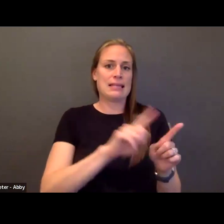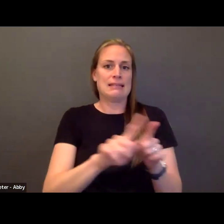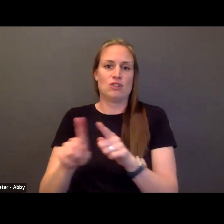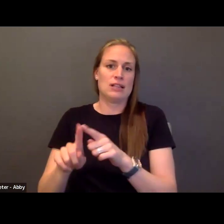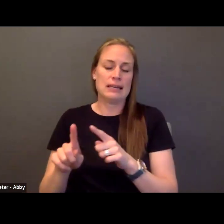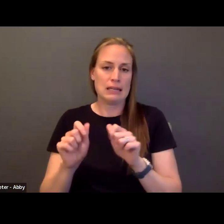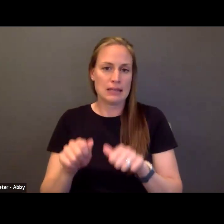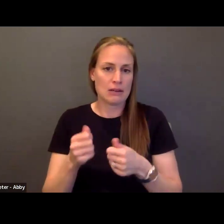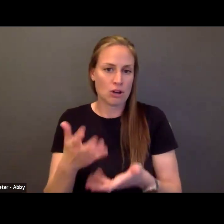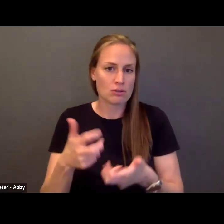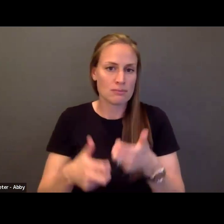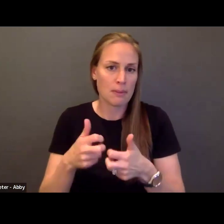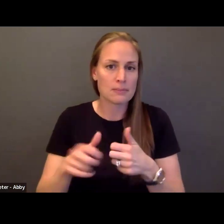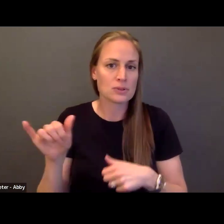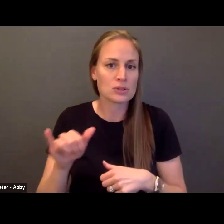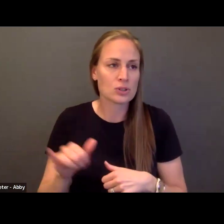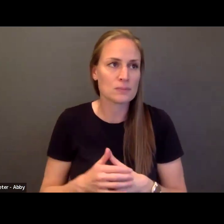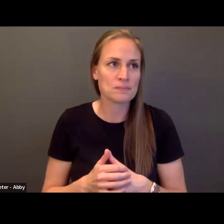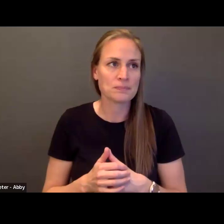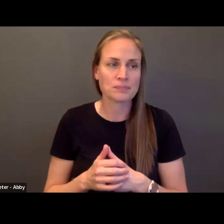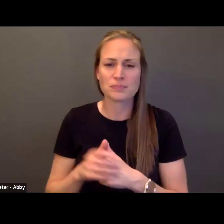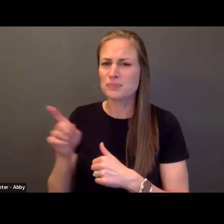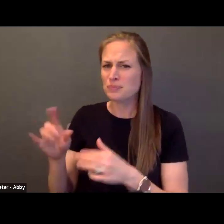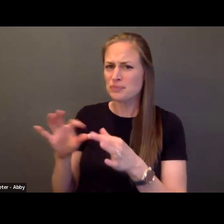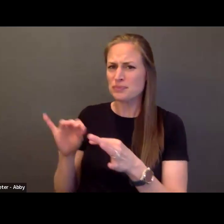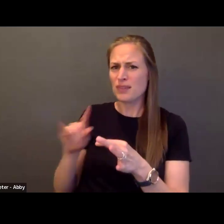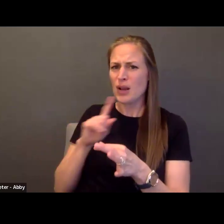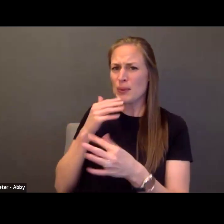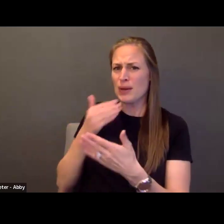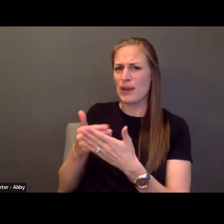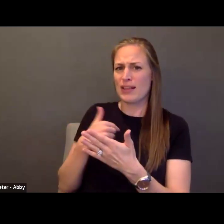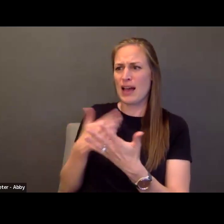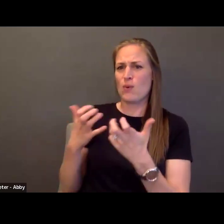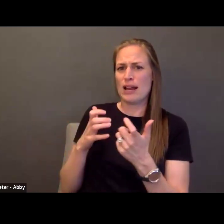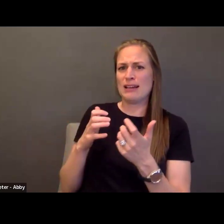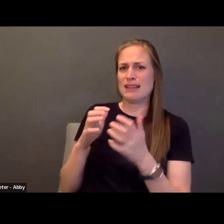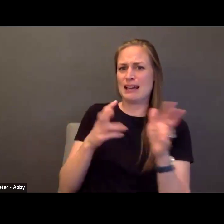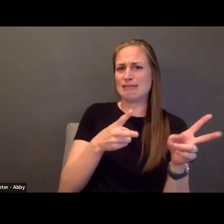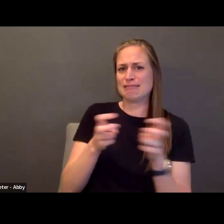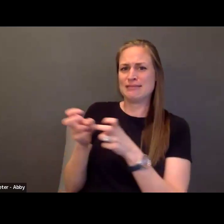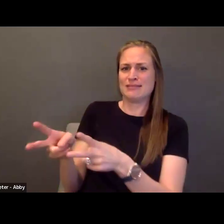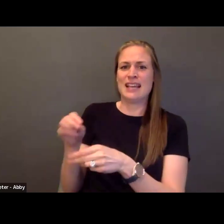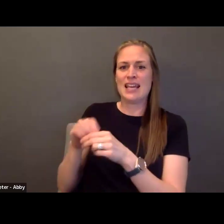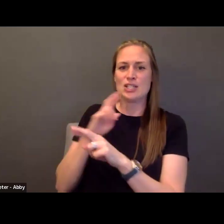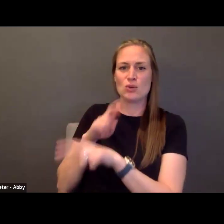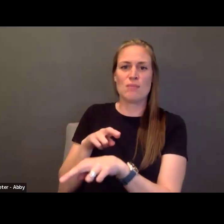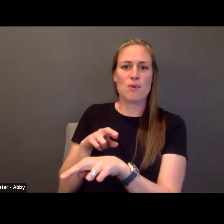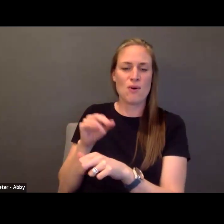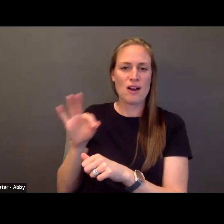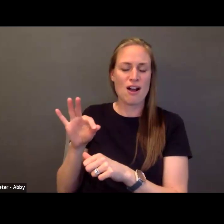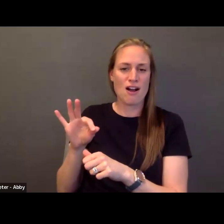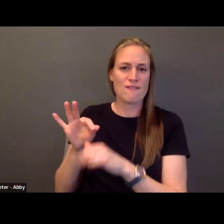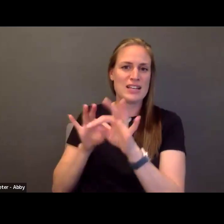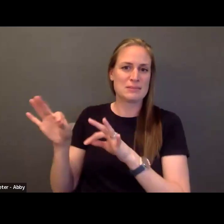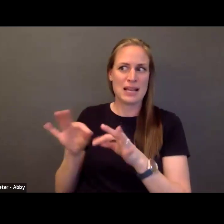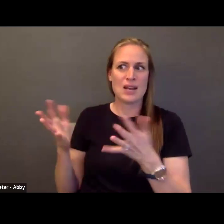I'm glad we're recording this, because I feel like I want to transcribe that into the report as a way of characterizing one of the big issues that we've been wrestling